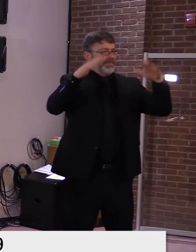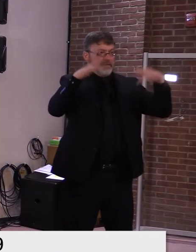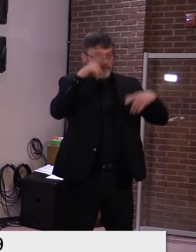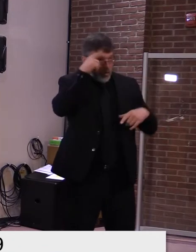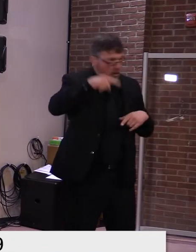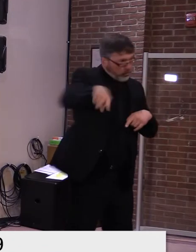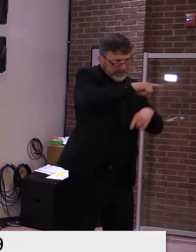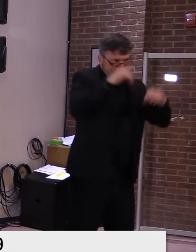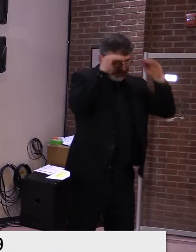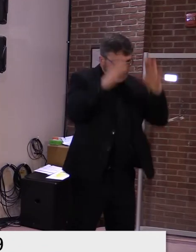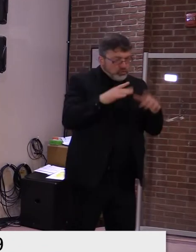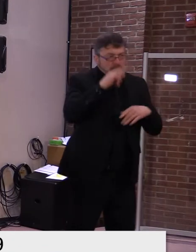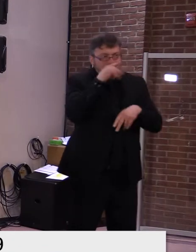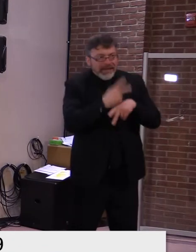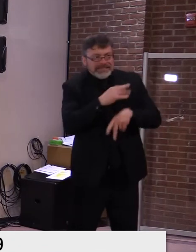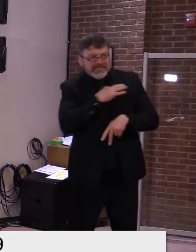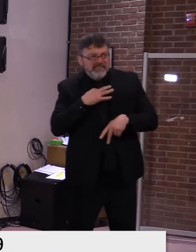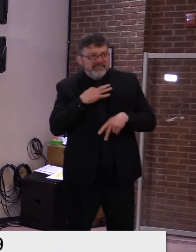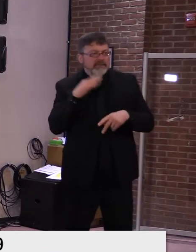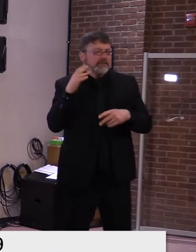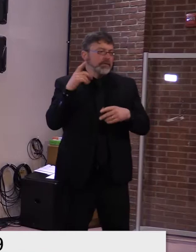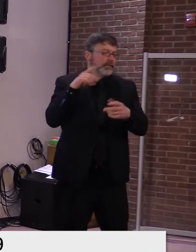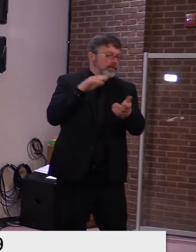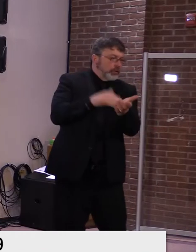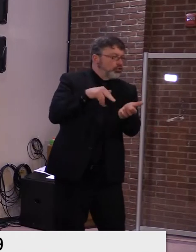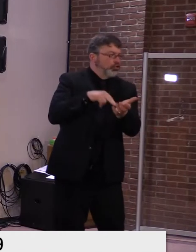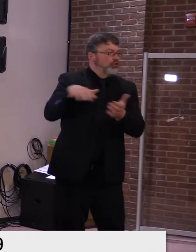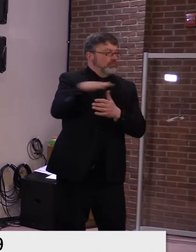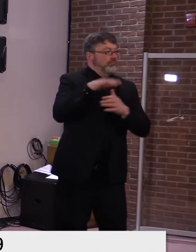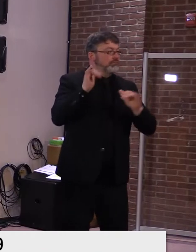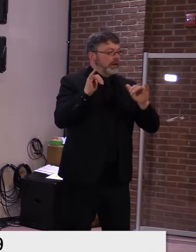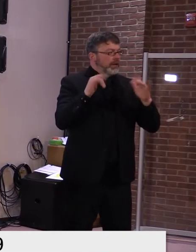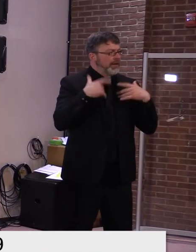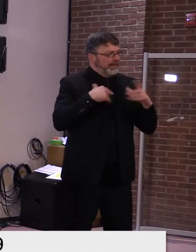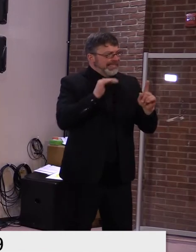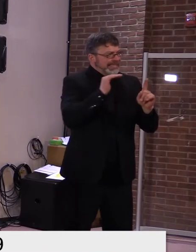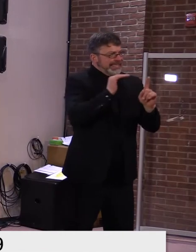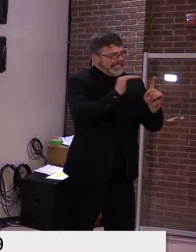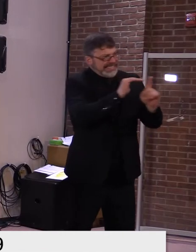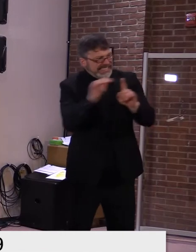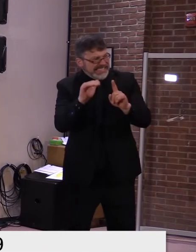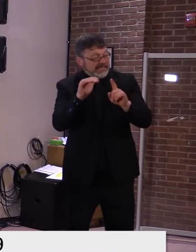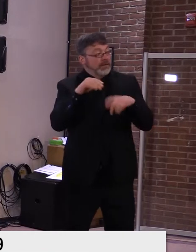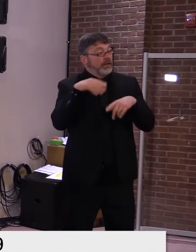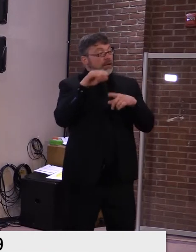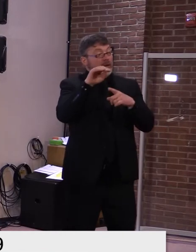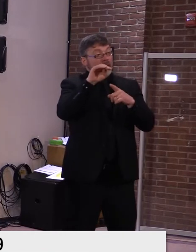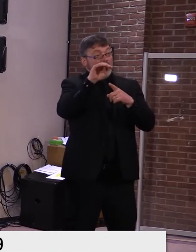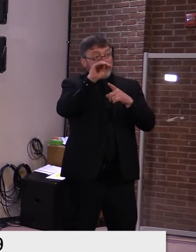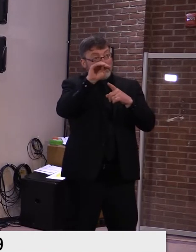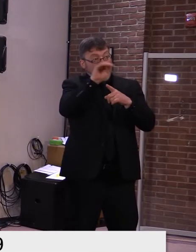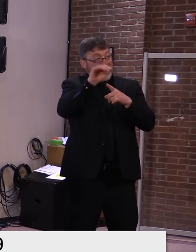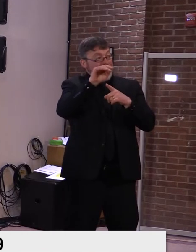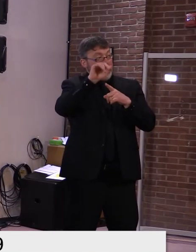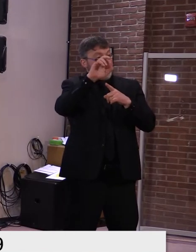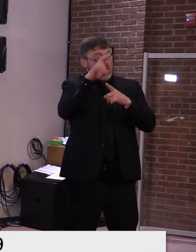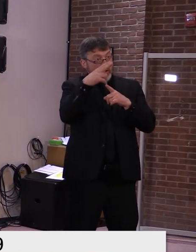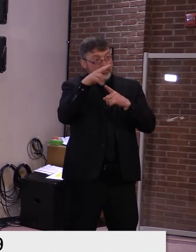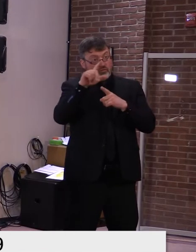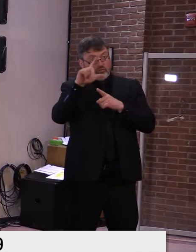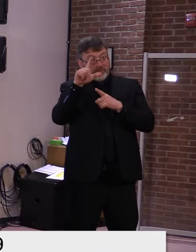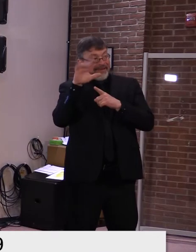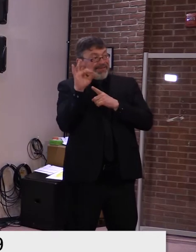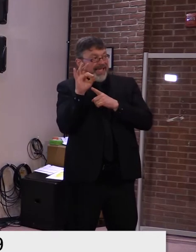registration will open up at 8:15 a.m. on Monday, March 29th, for those 50 and